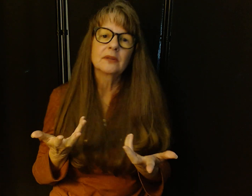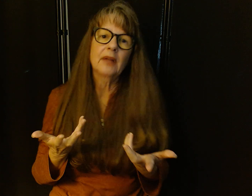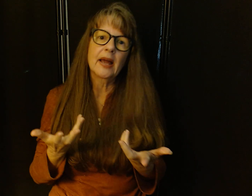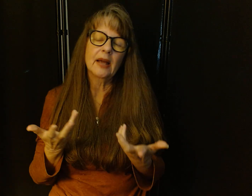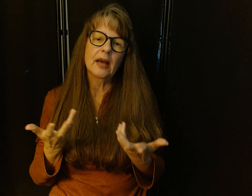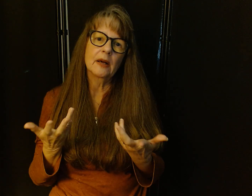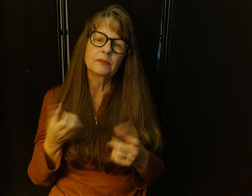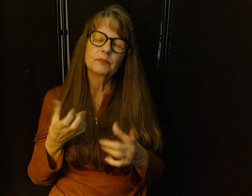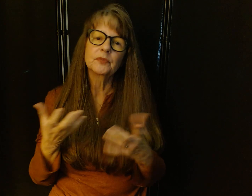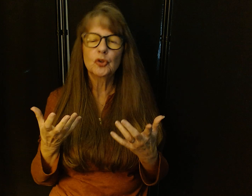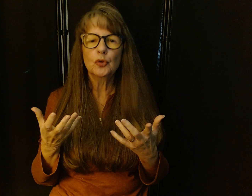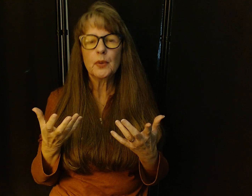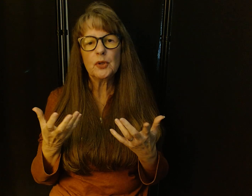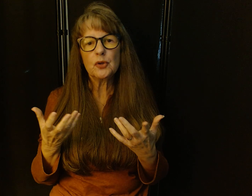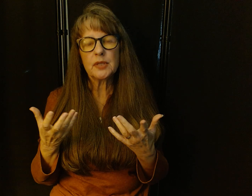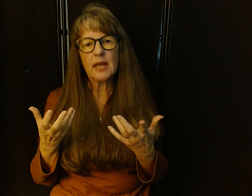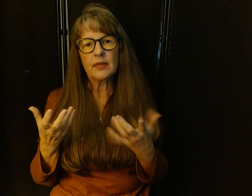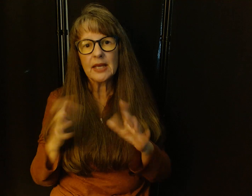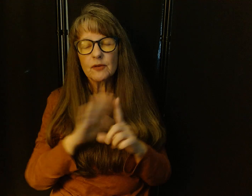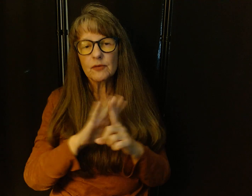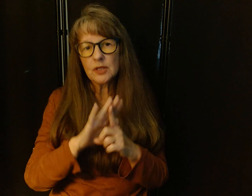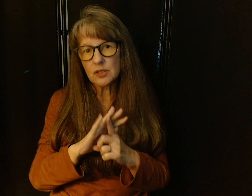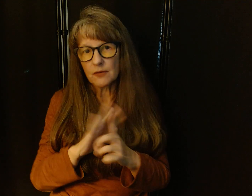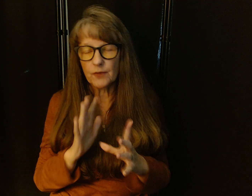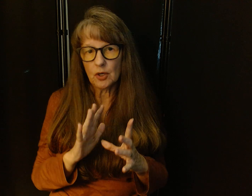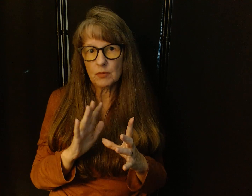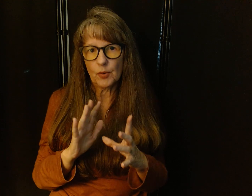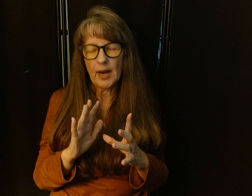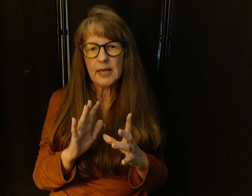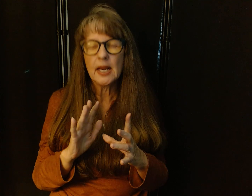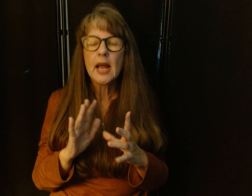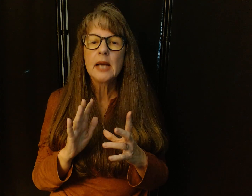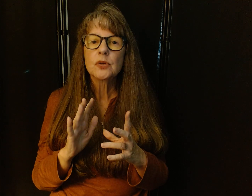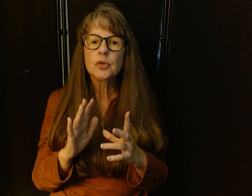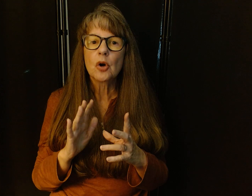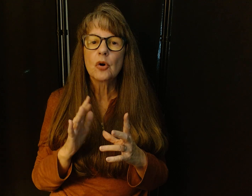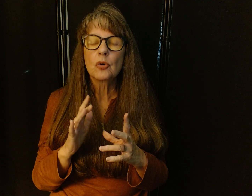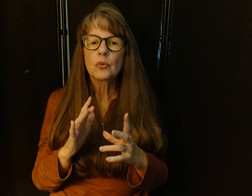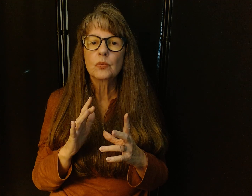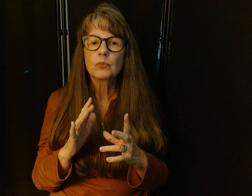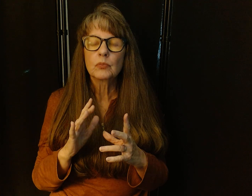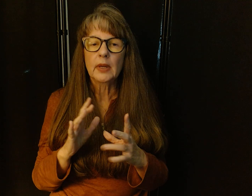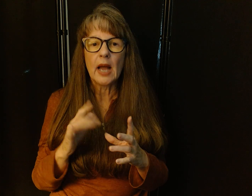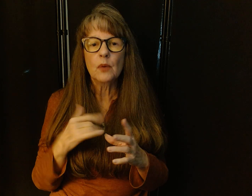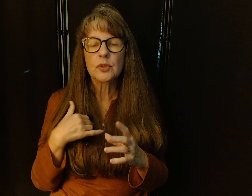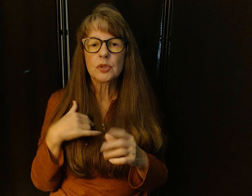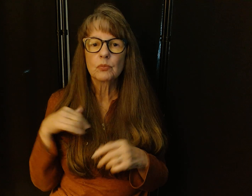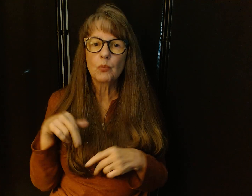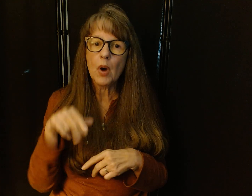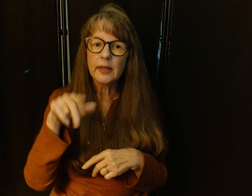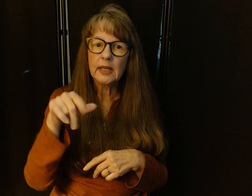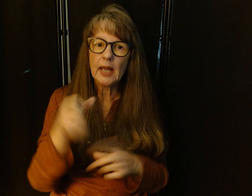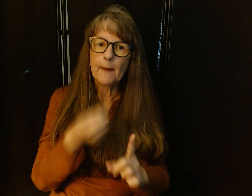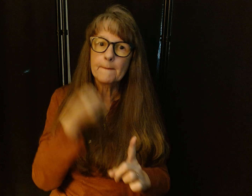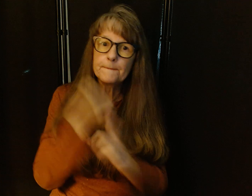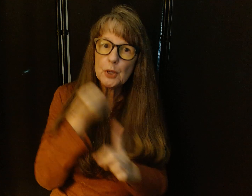Like when you say this is a verb, right? So like I was walking and